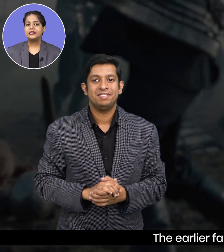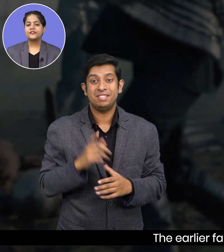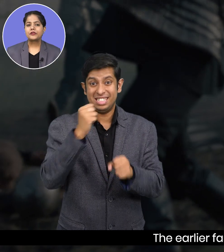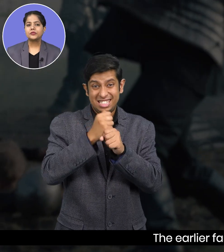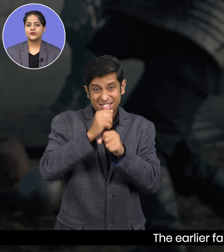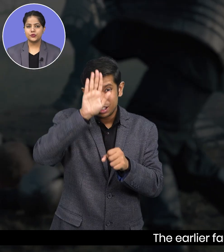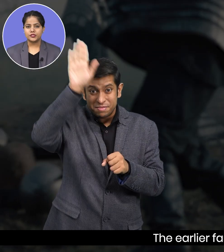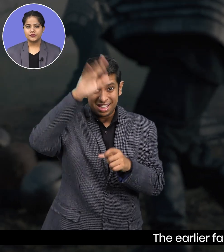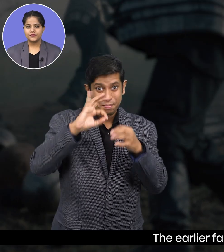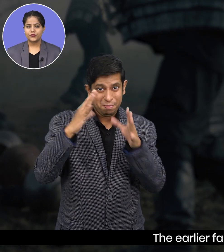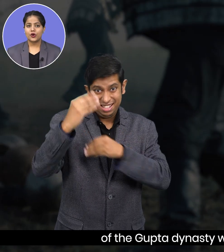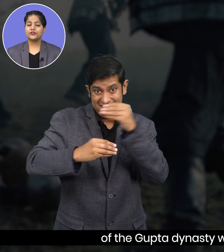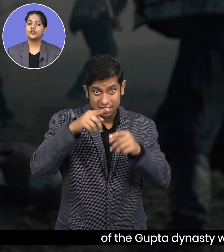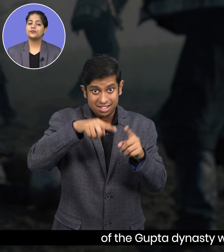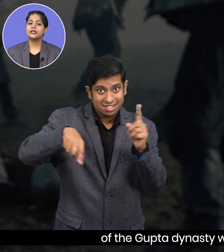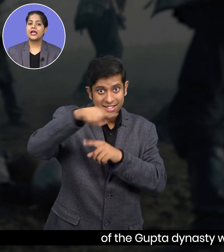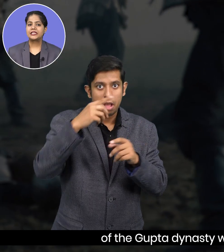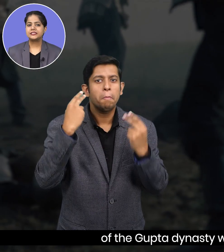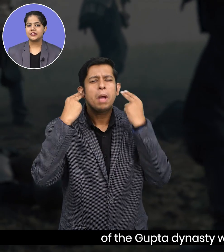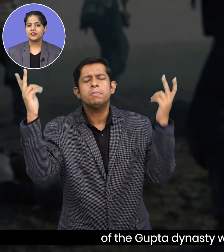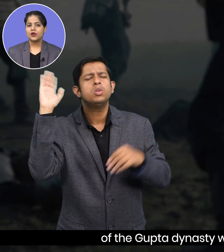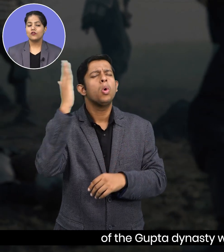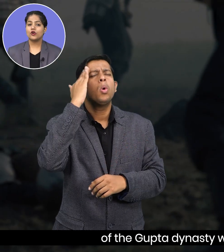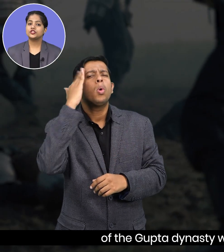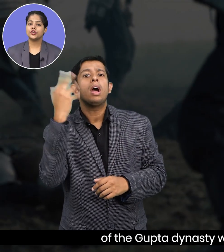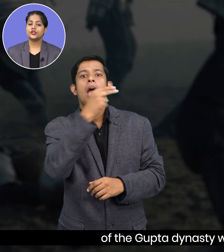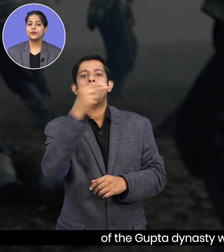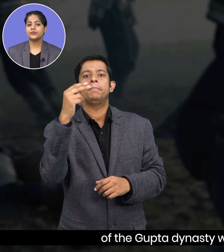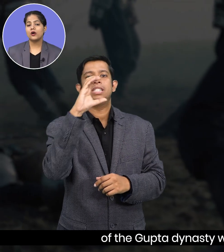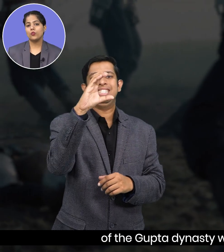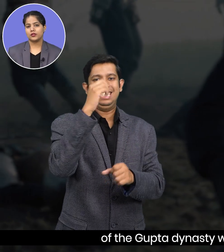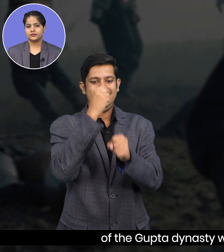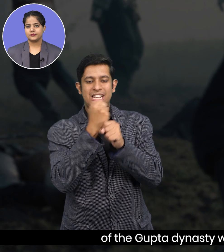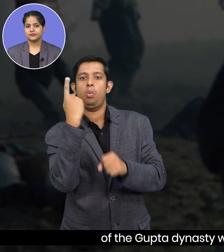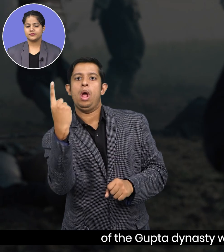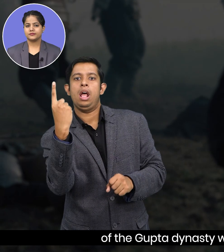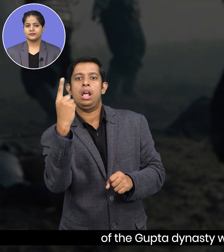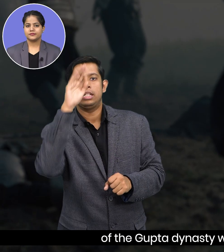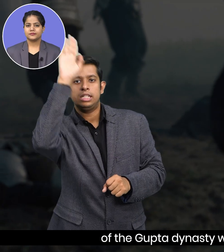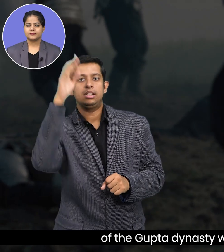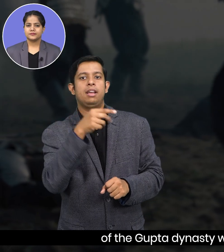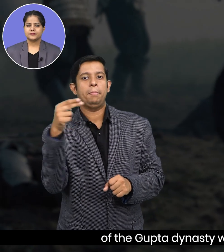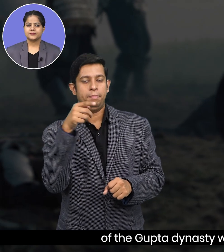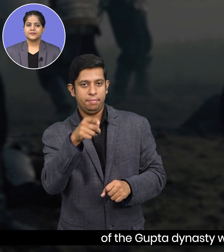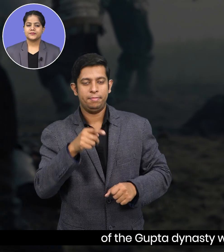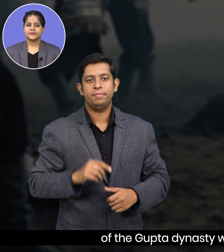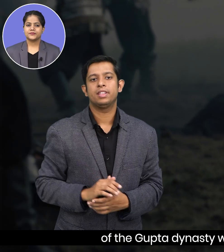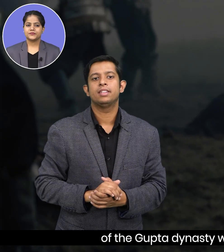The earlier famous ruler of the Gupta dynasty was Chandragupta I.